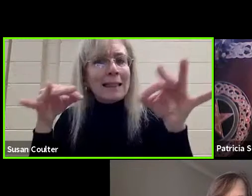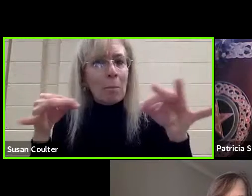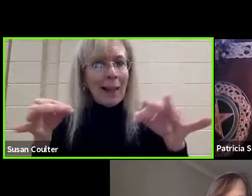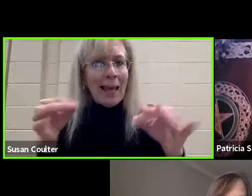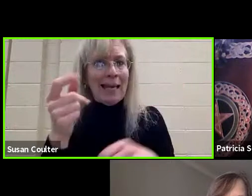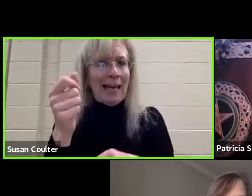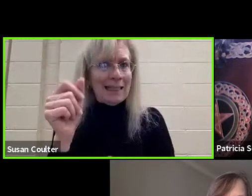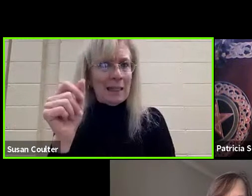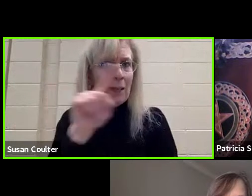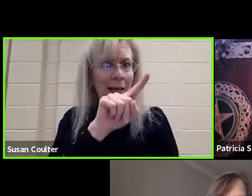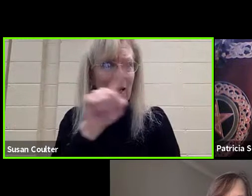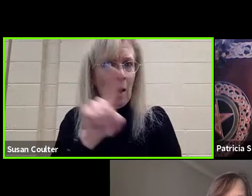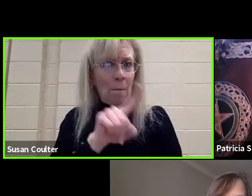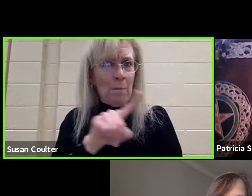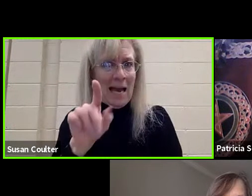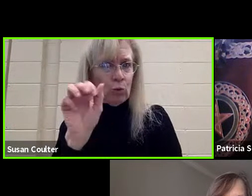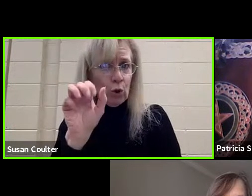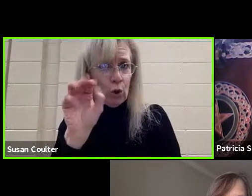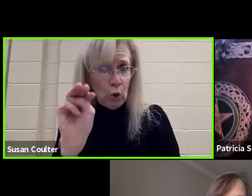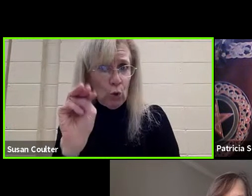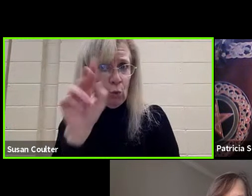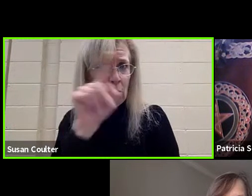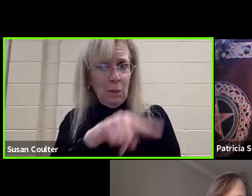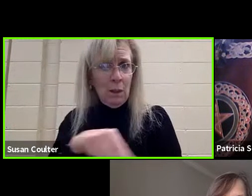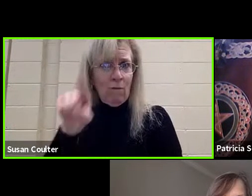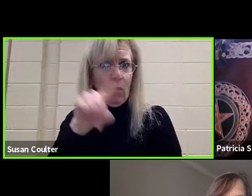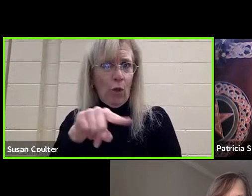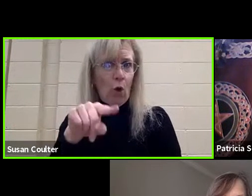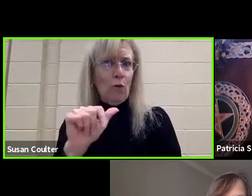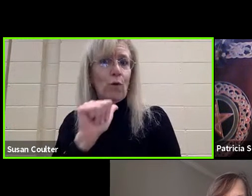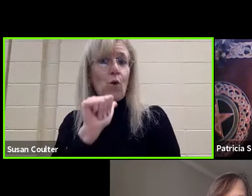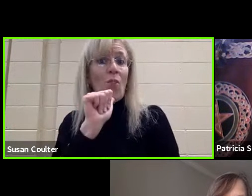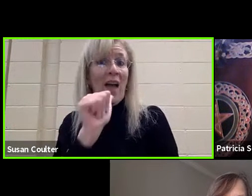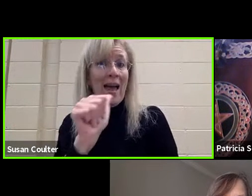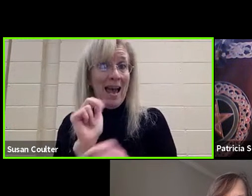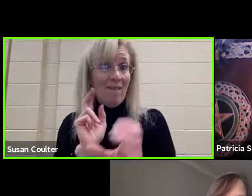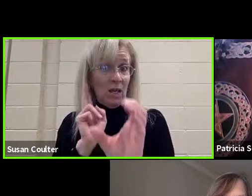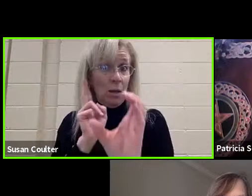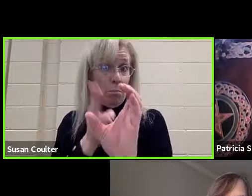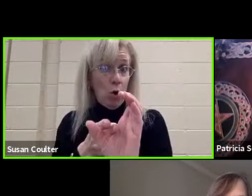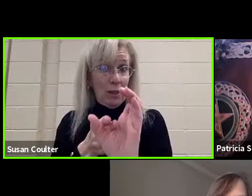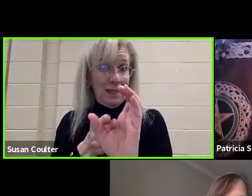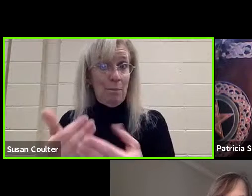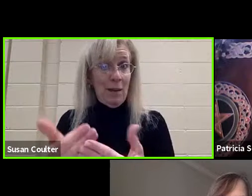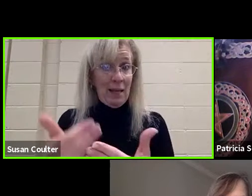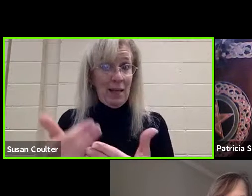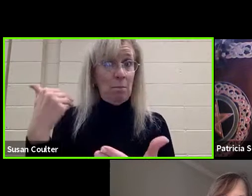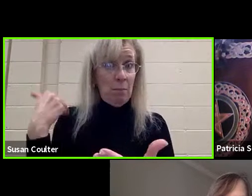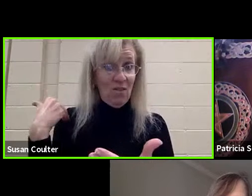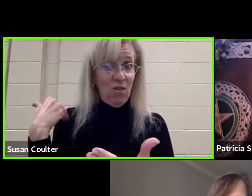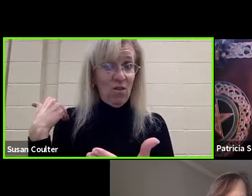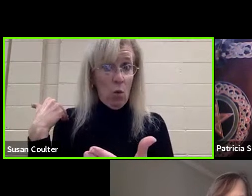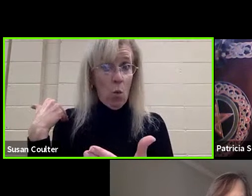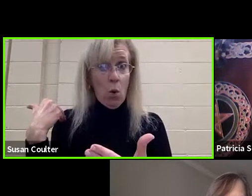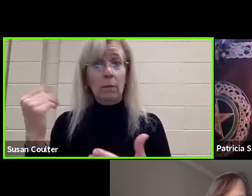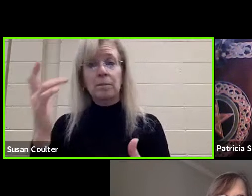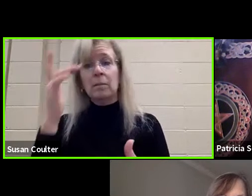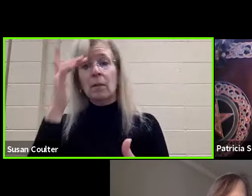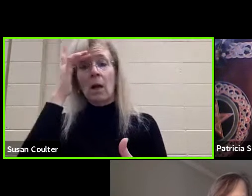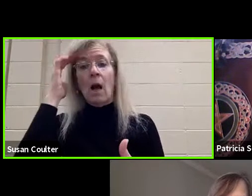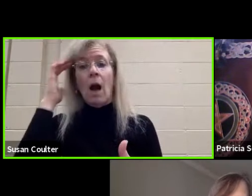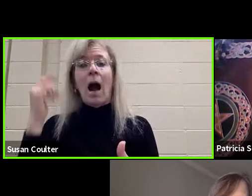I'll explain a little bit about Zoom for those of you that haven't participated